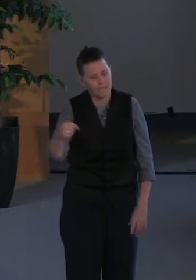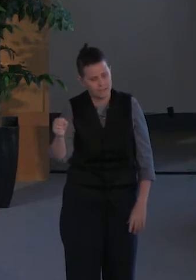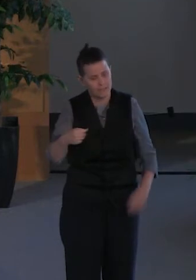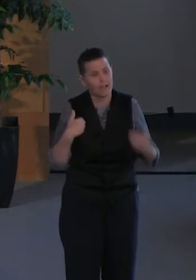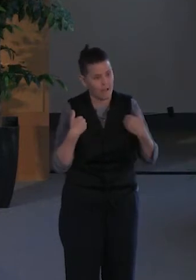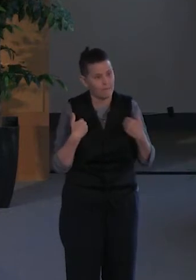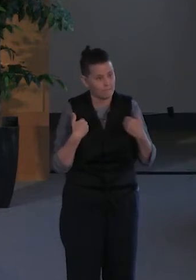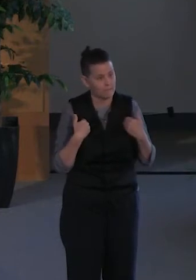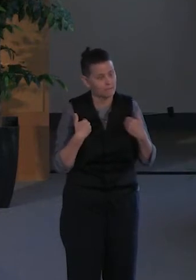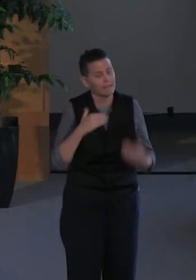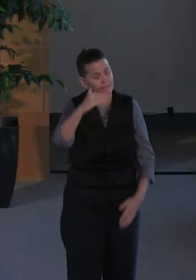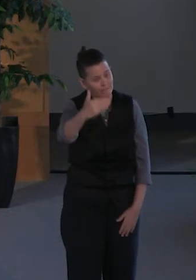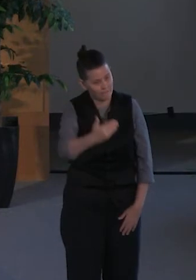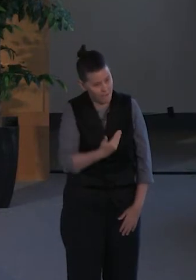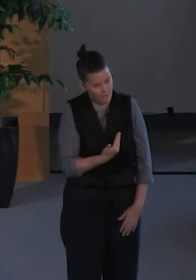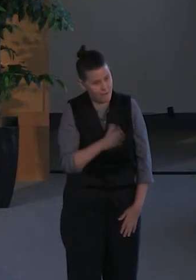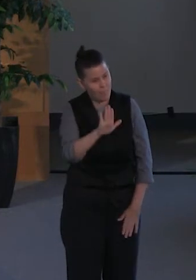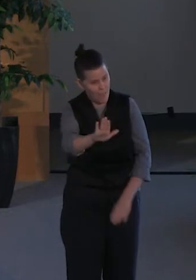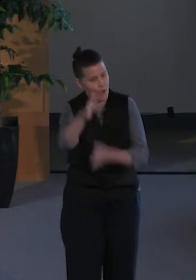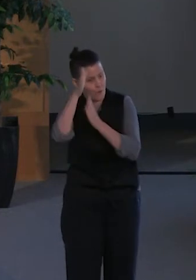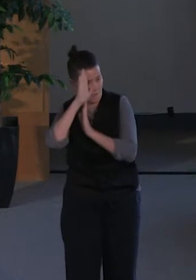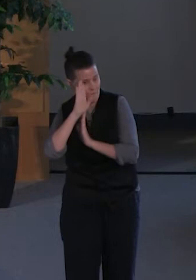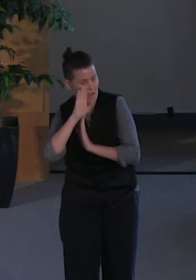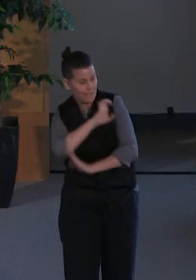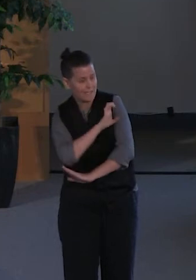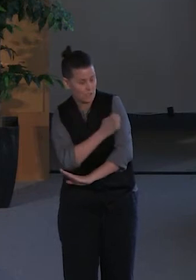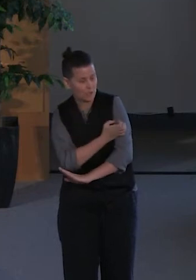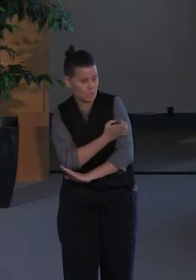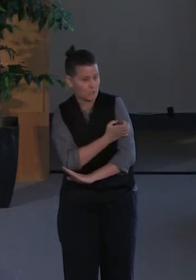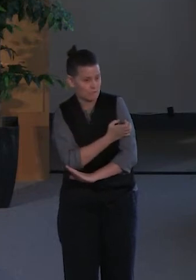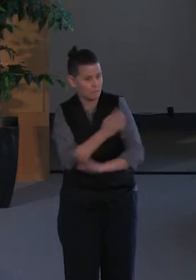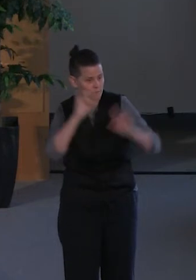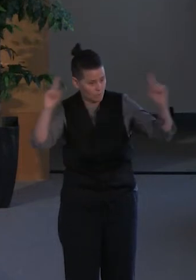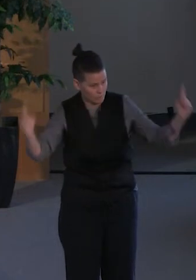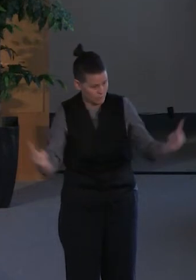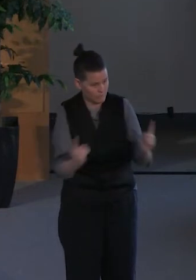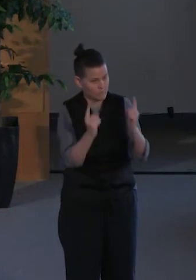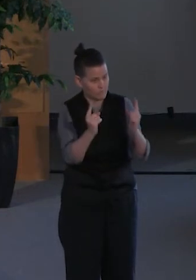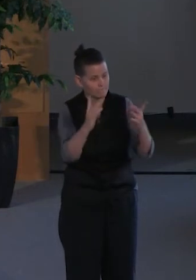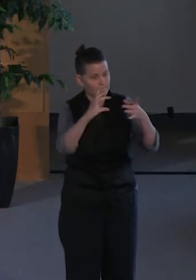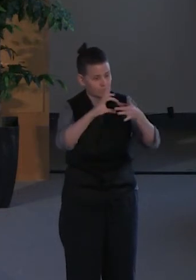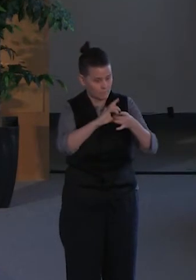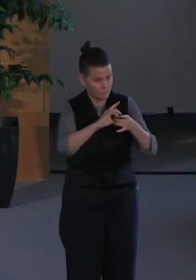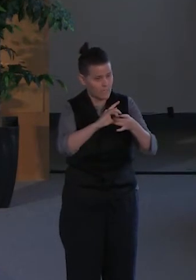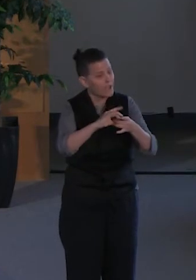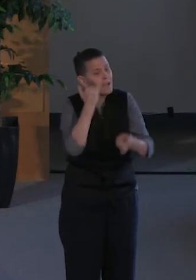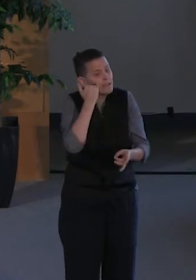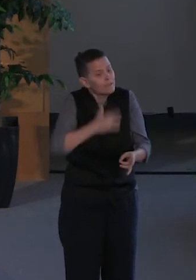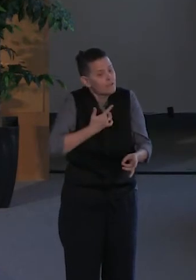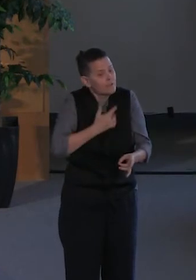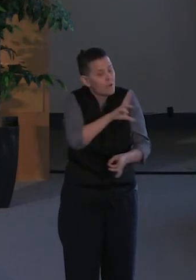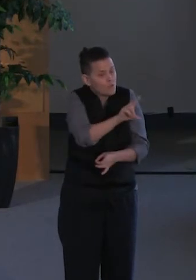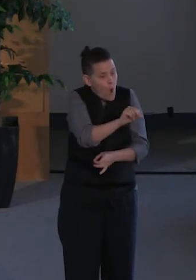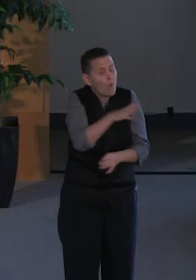invite the divine energy of that person who may have hurt you in. And if you get a no, that's